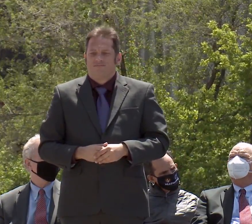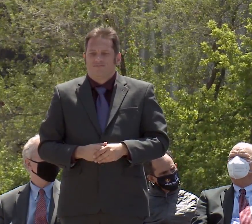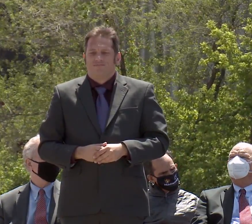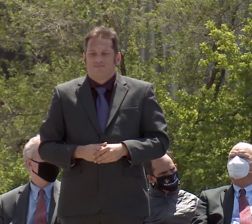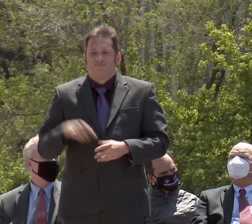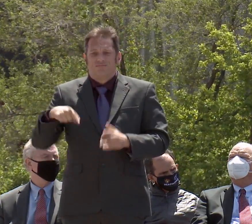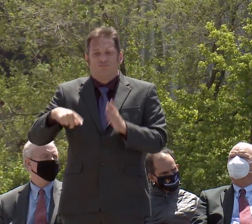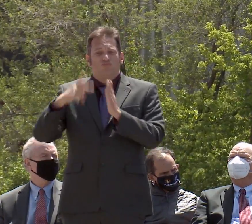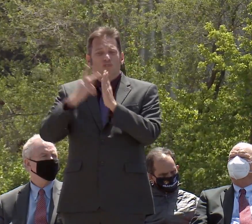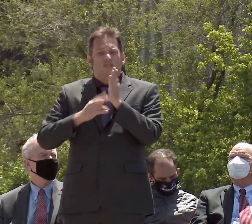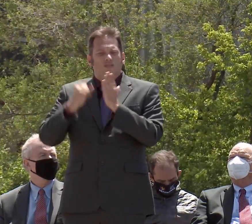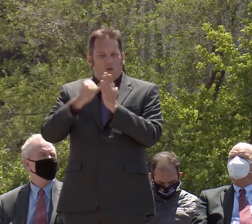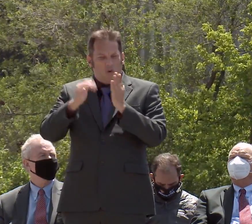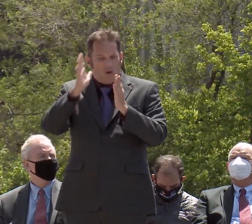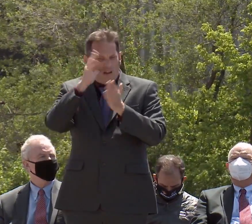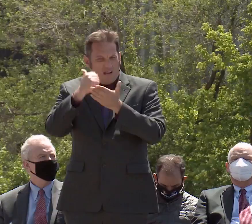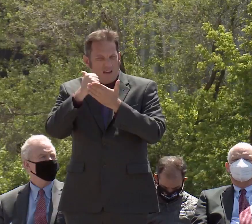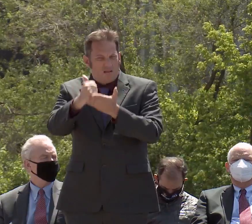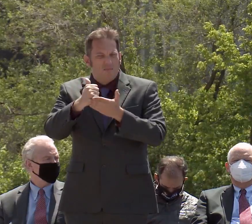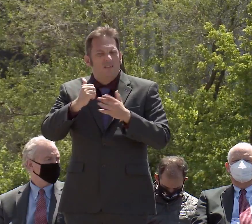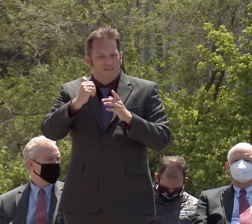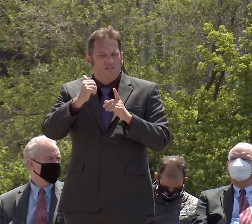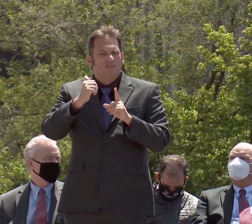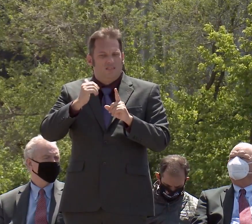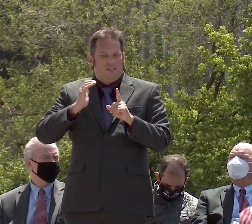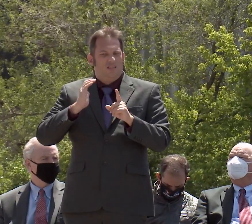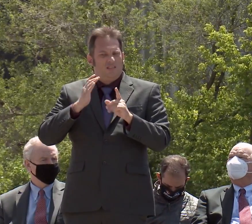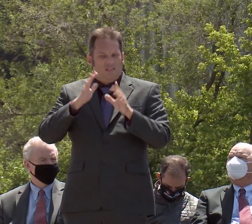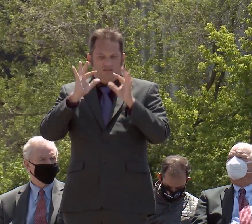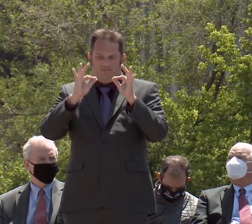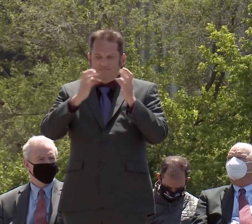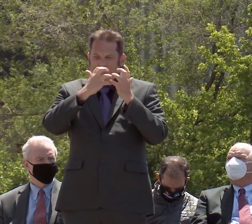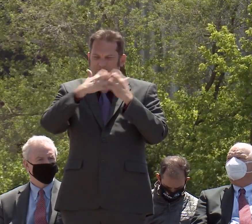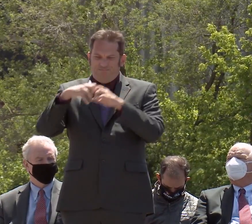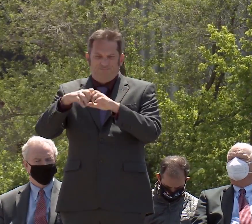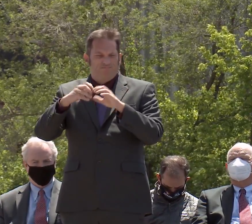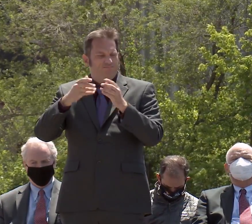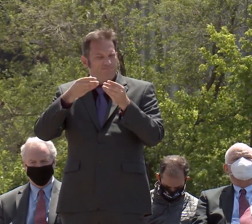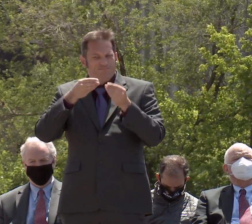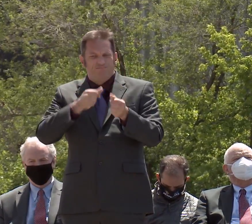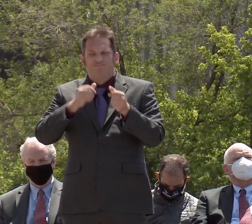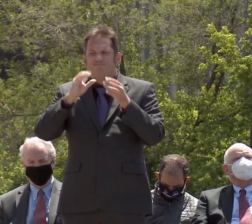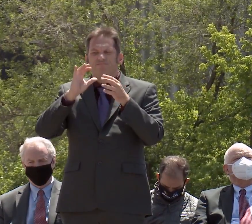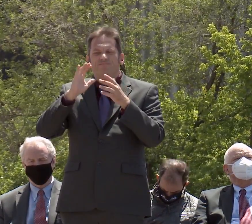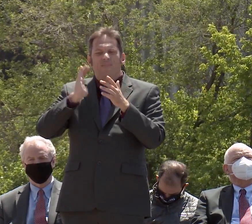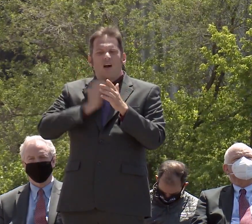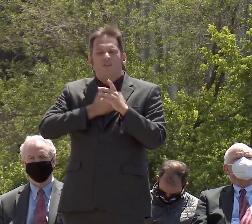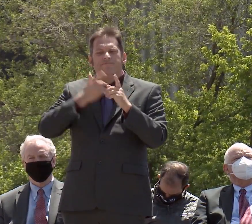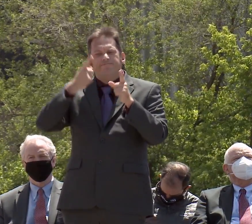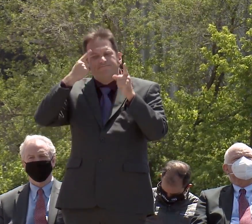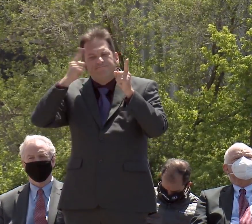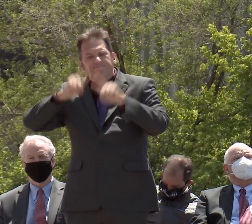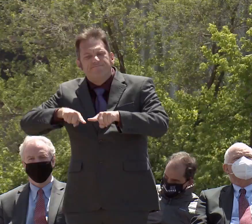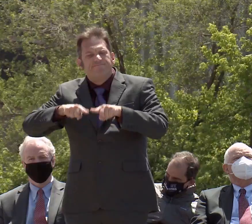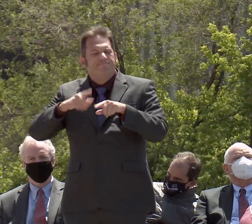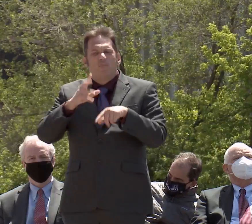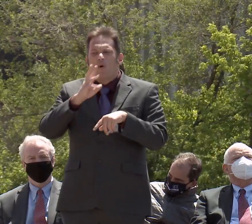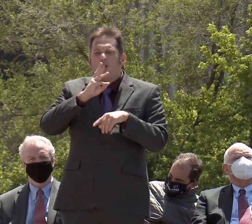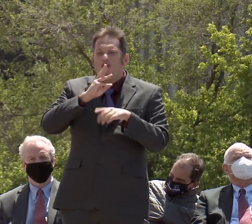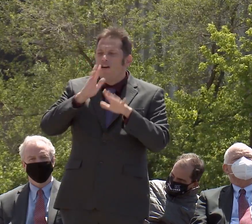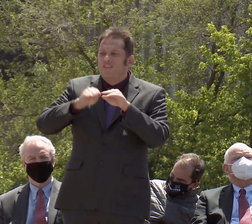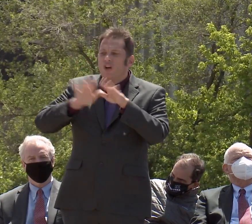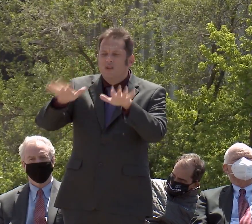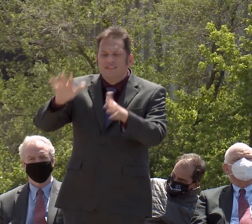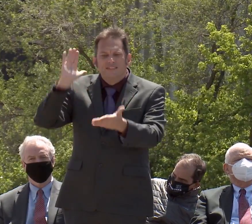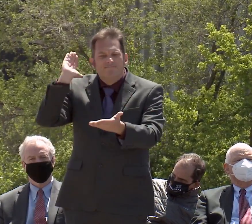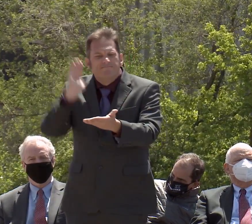our city consent decree requirements to address, as we heard earlier, sewage overflows. That if you go into any neighborhood in Baltimore